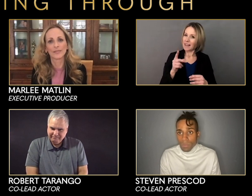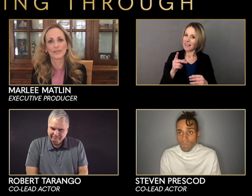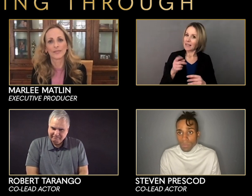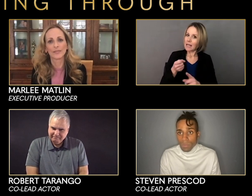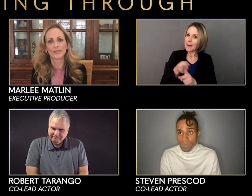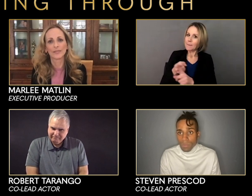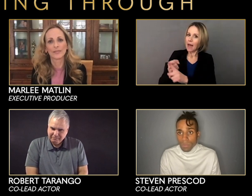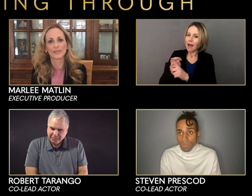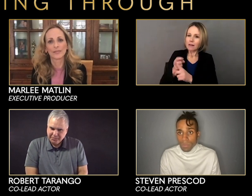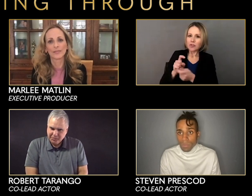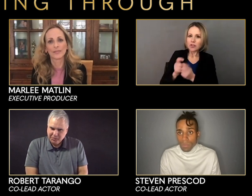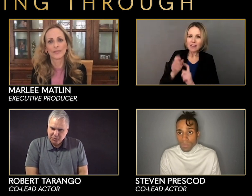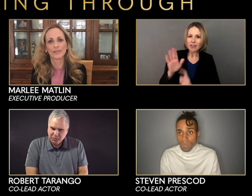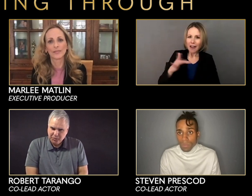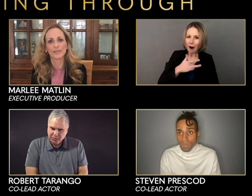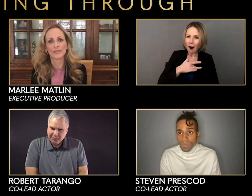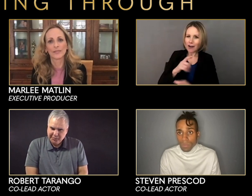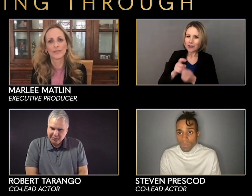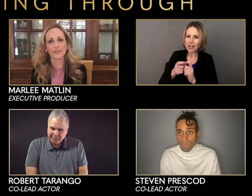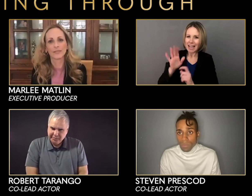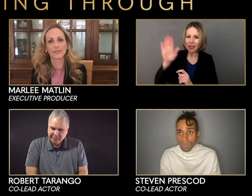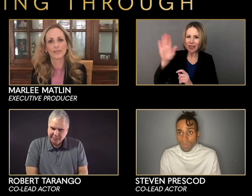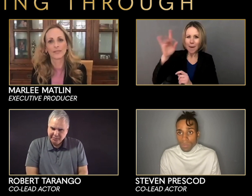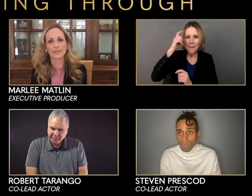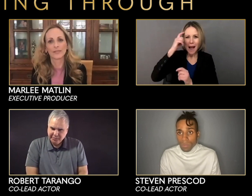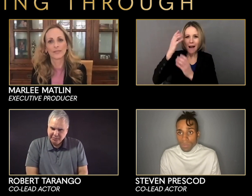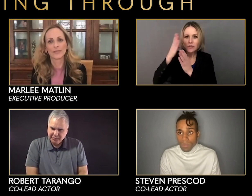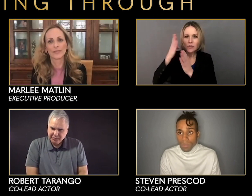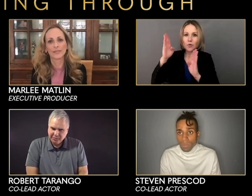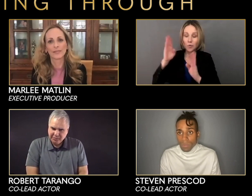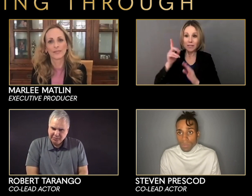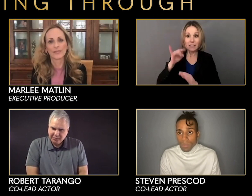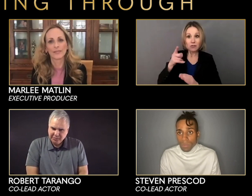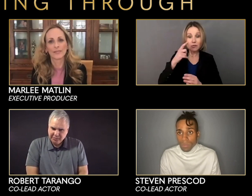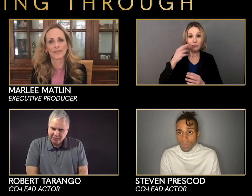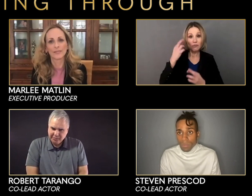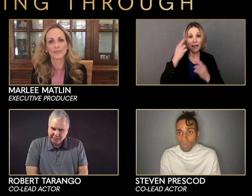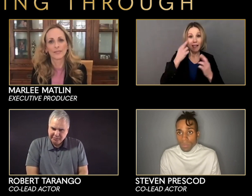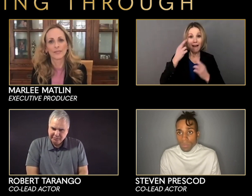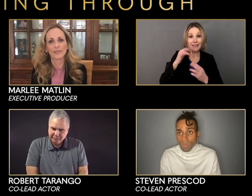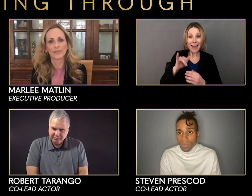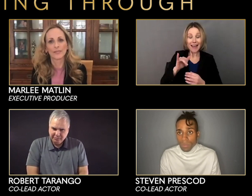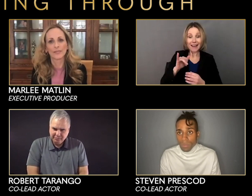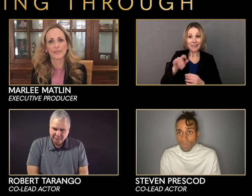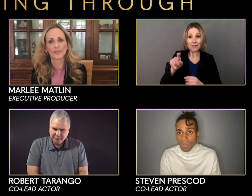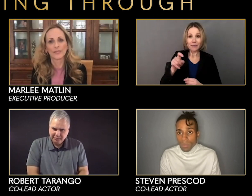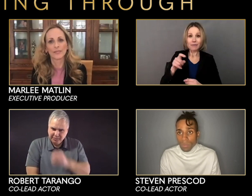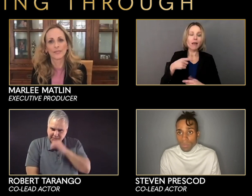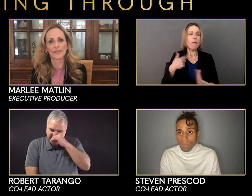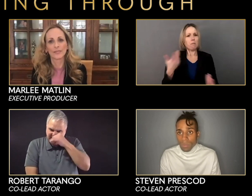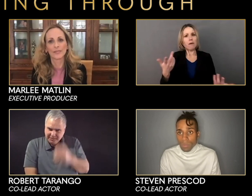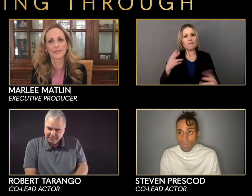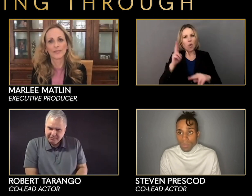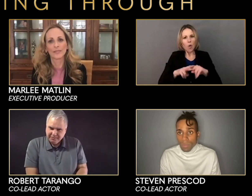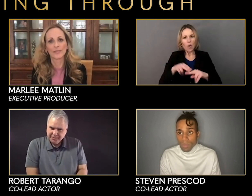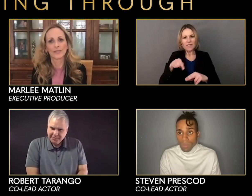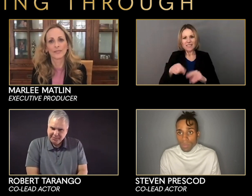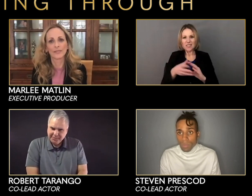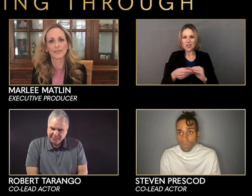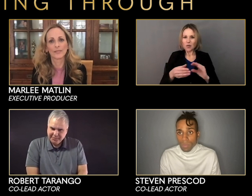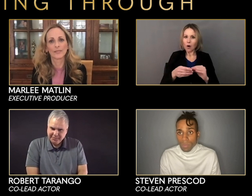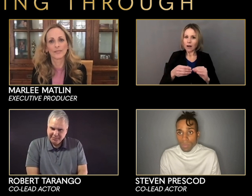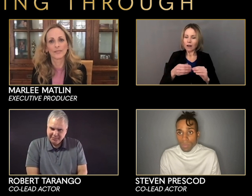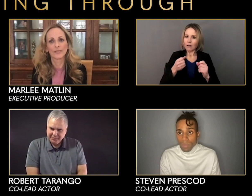people who you were working with? Because I can't imagine that this story did not shake some folks up